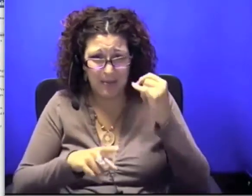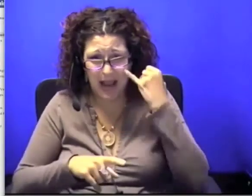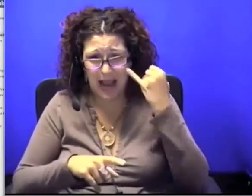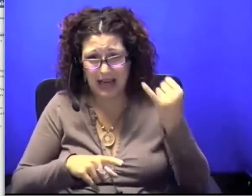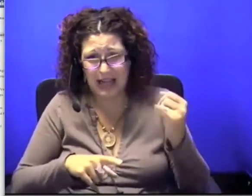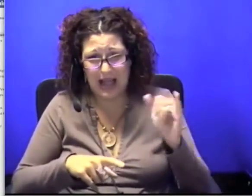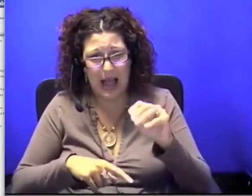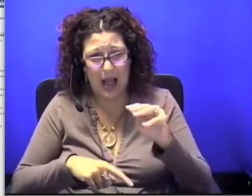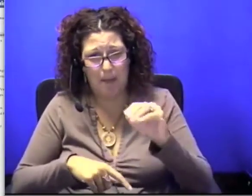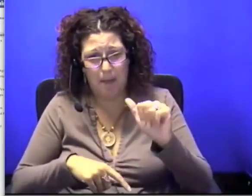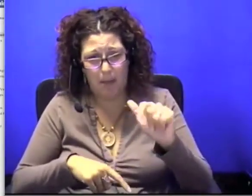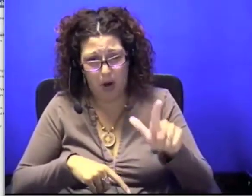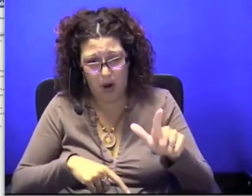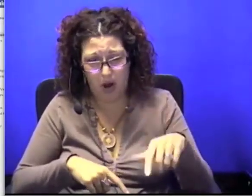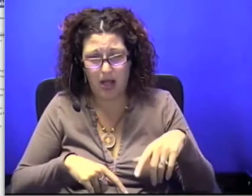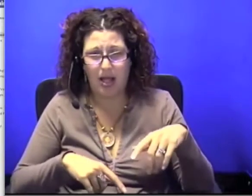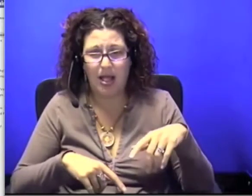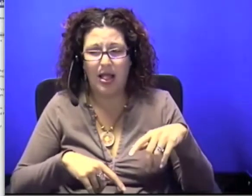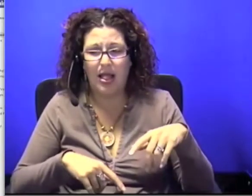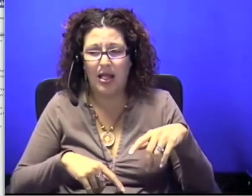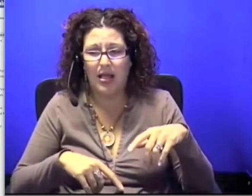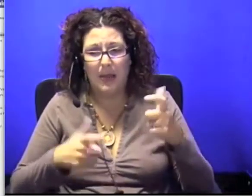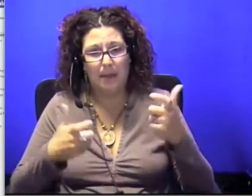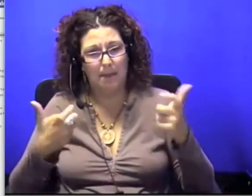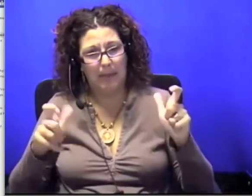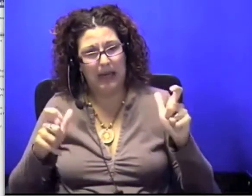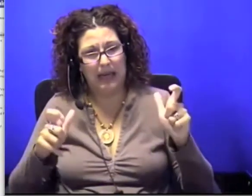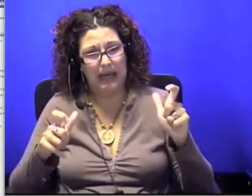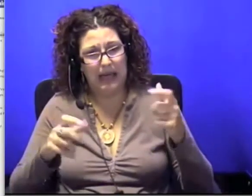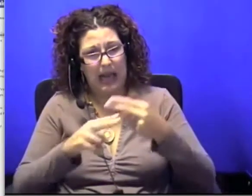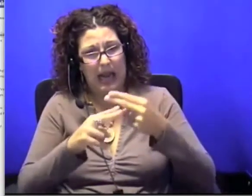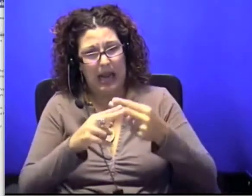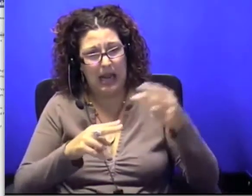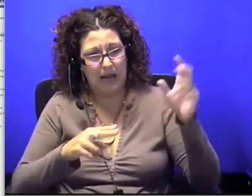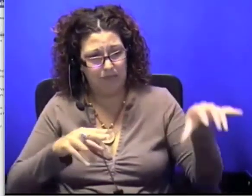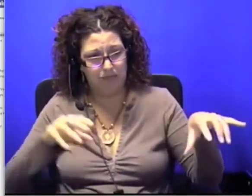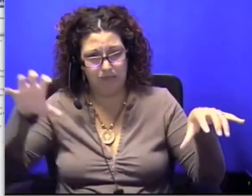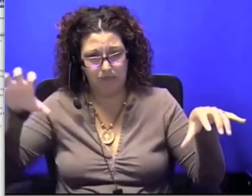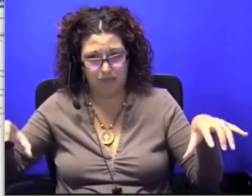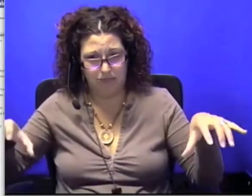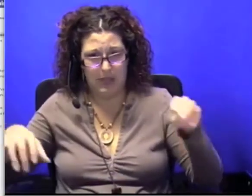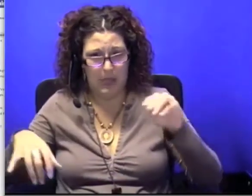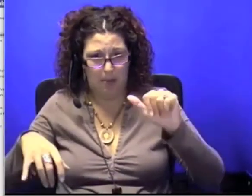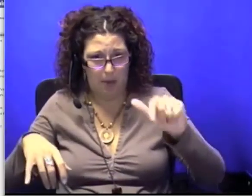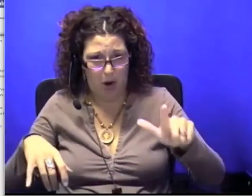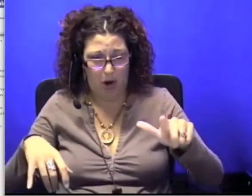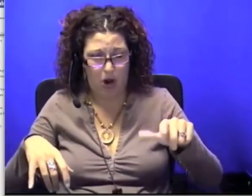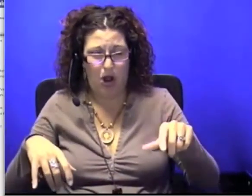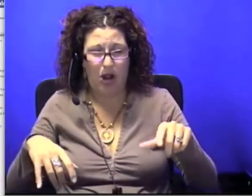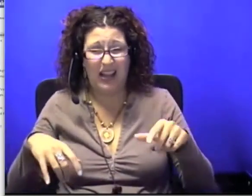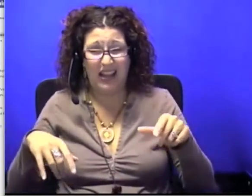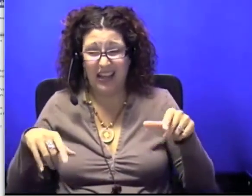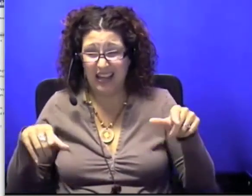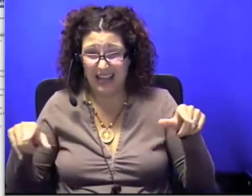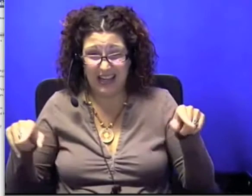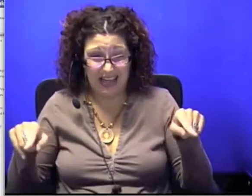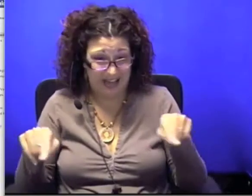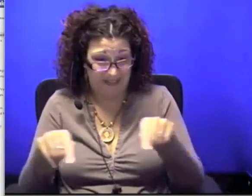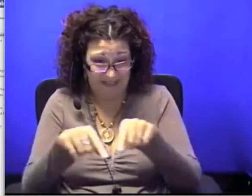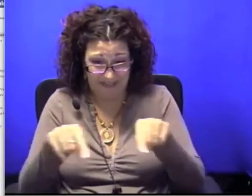mall. You have, your anchor tenants on either side of a mall, and if something didn't work out with one of the